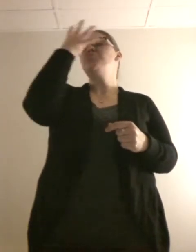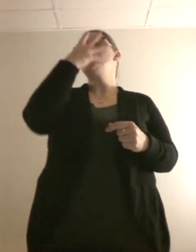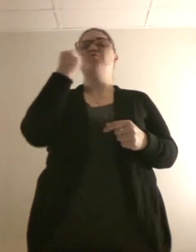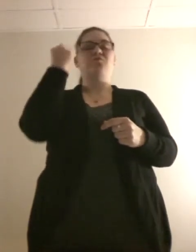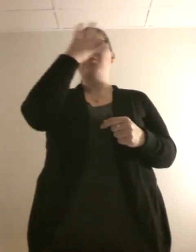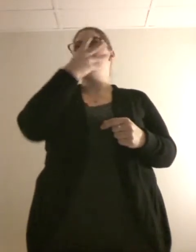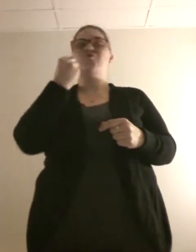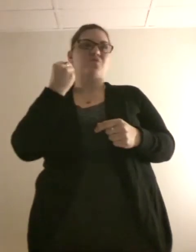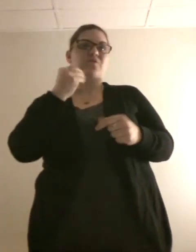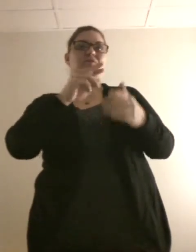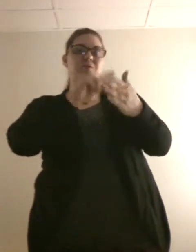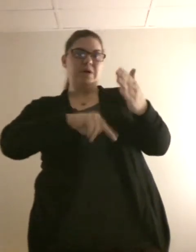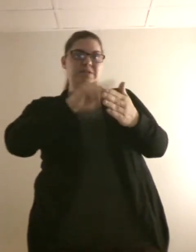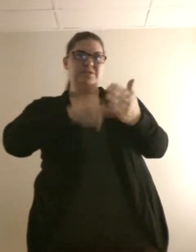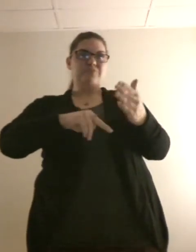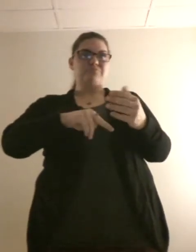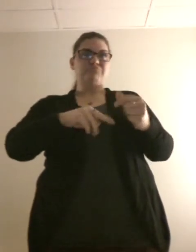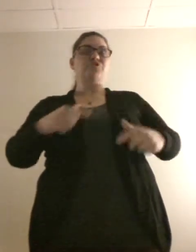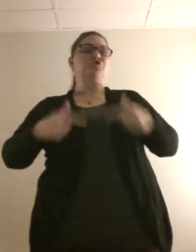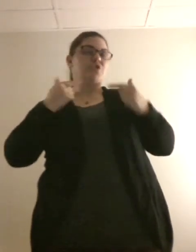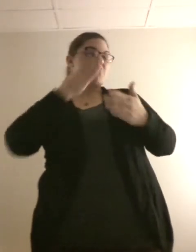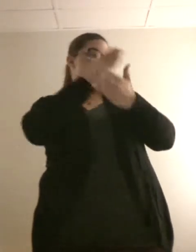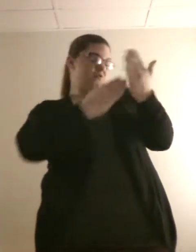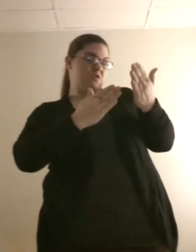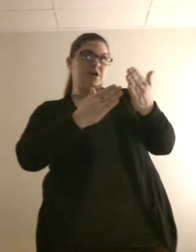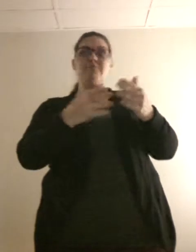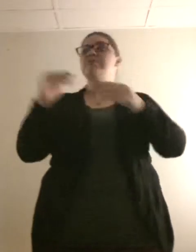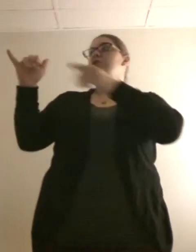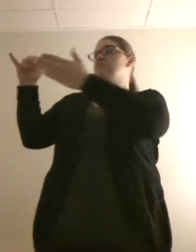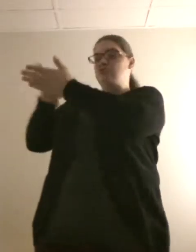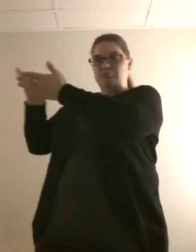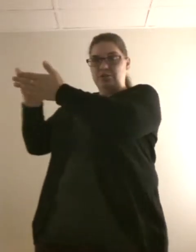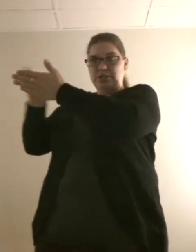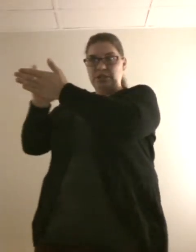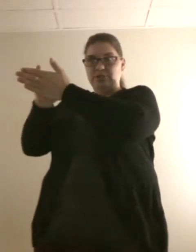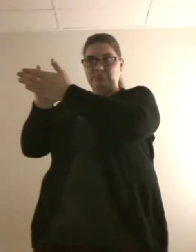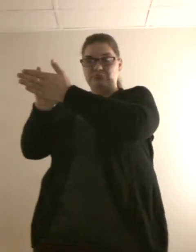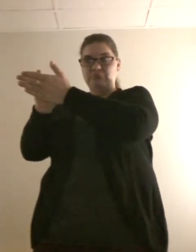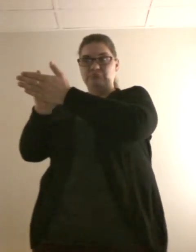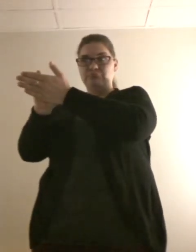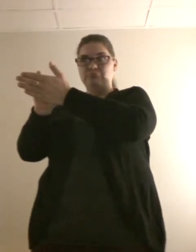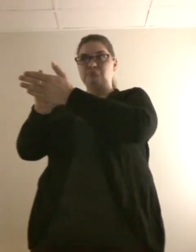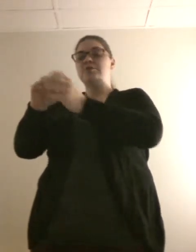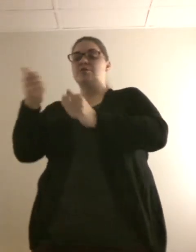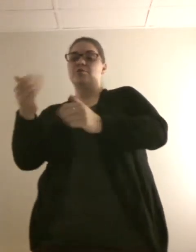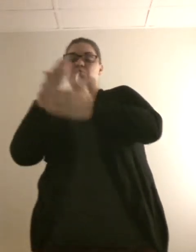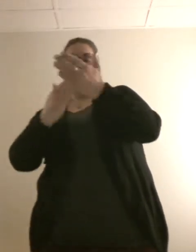she lived part of her life in New York City. And another part of her life, she traveled all the way to New Mexico.